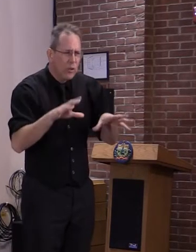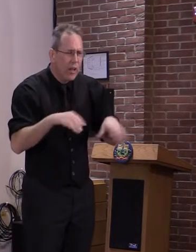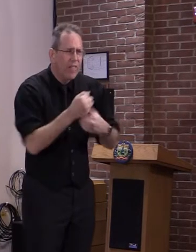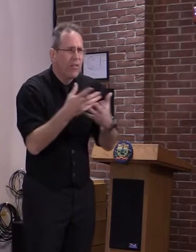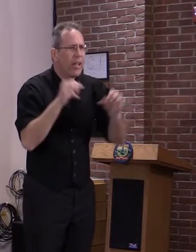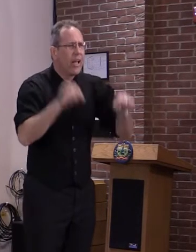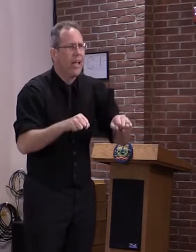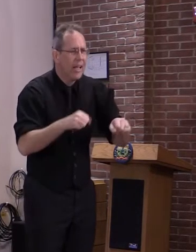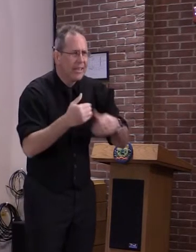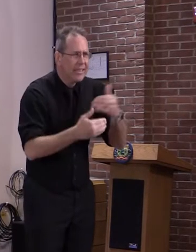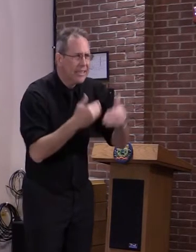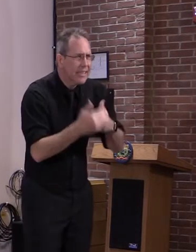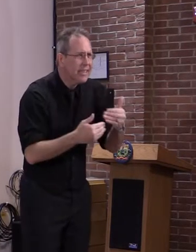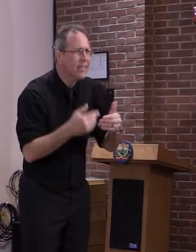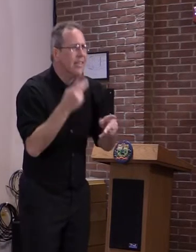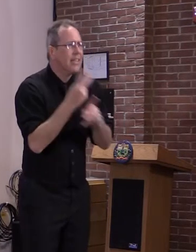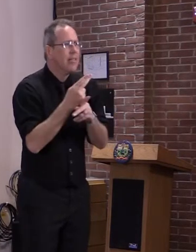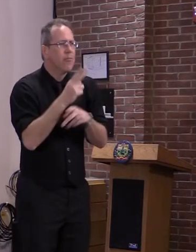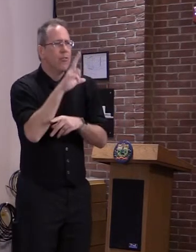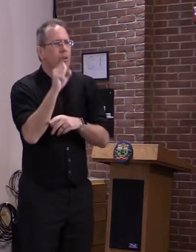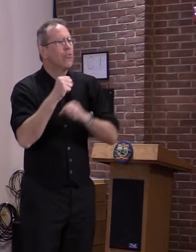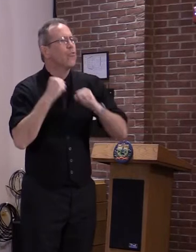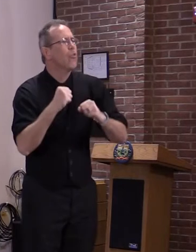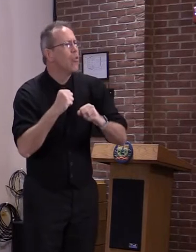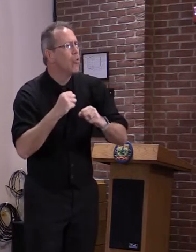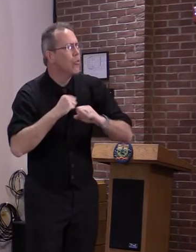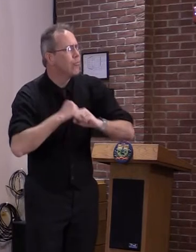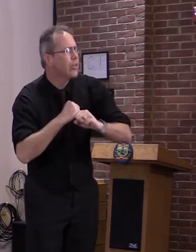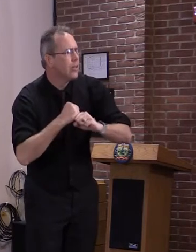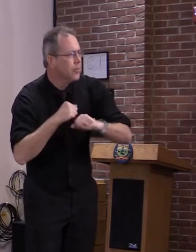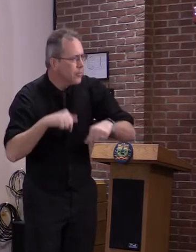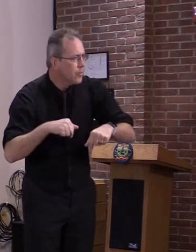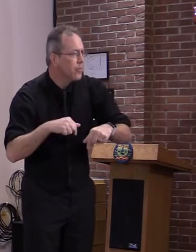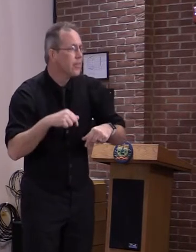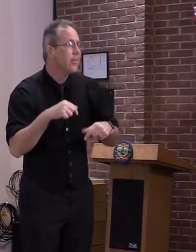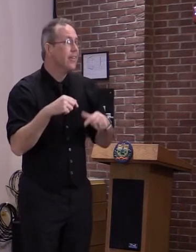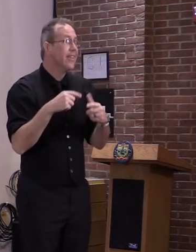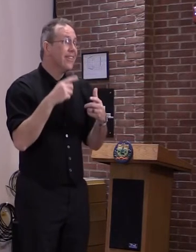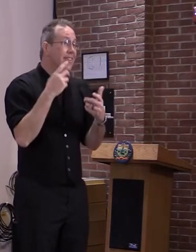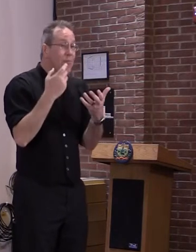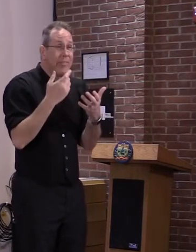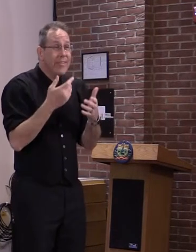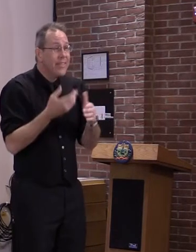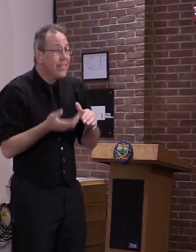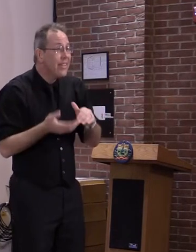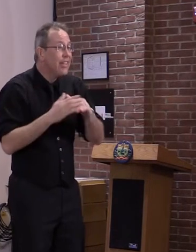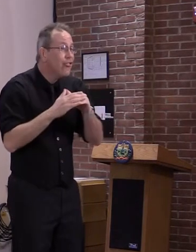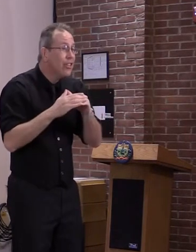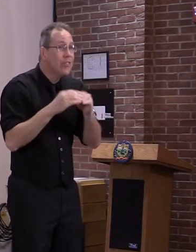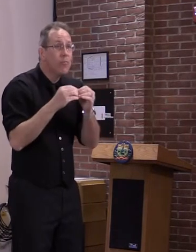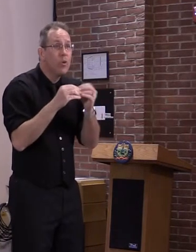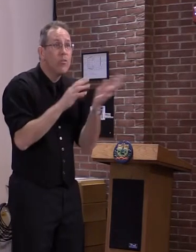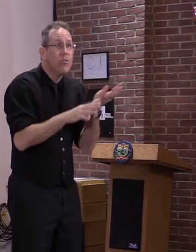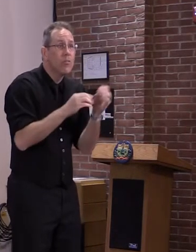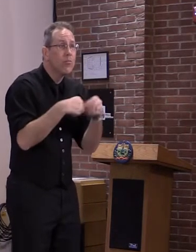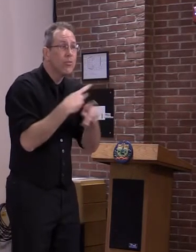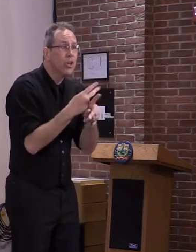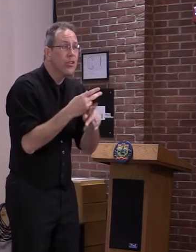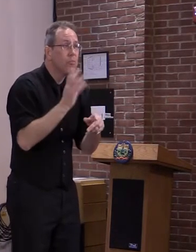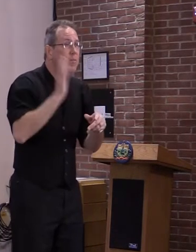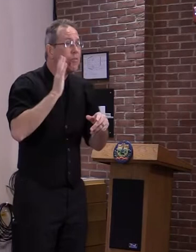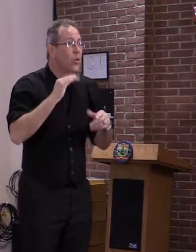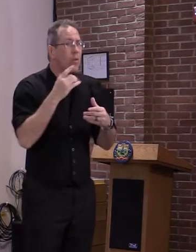production, and we're currently, I believe, at one point recently, we're the highest producer